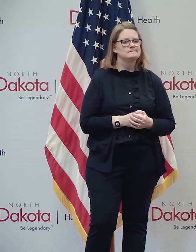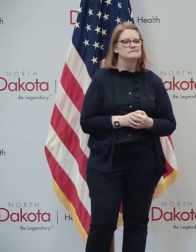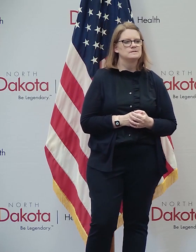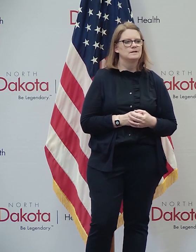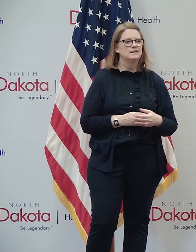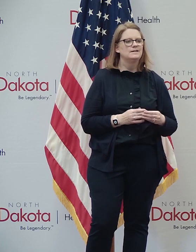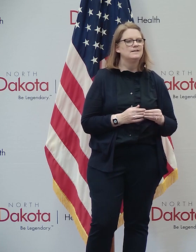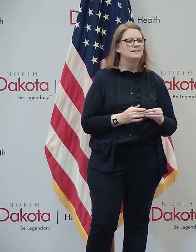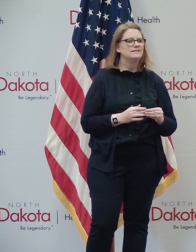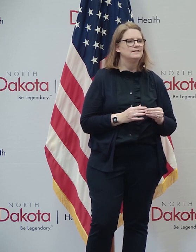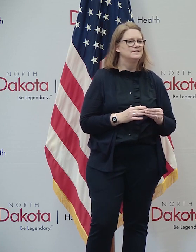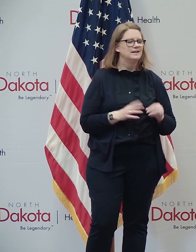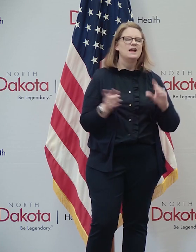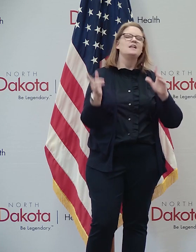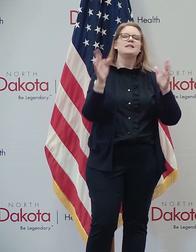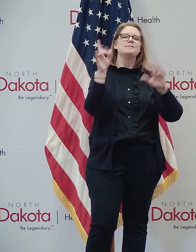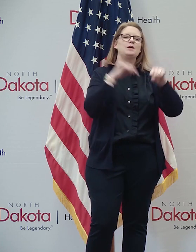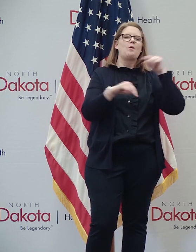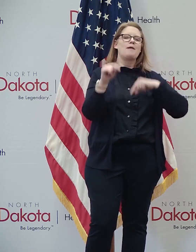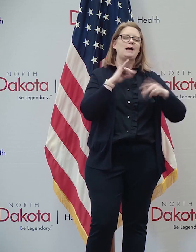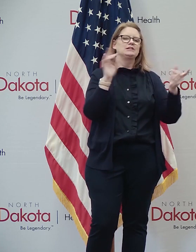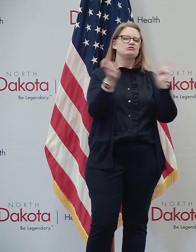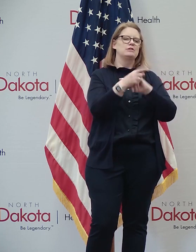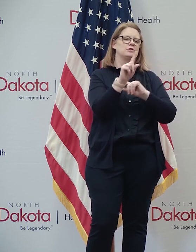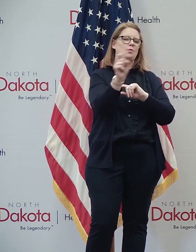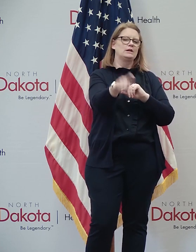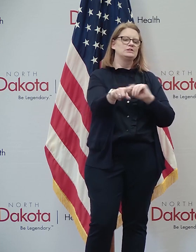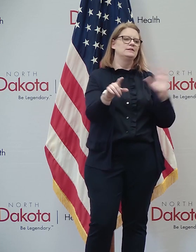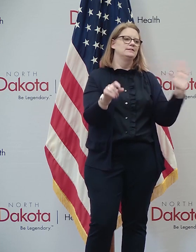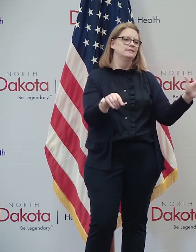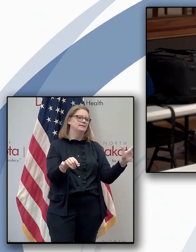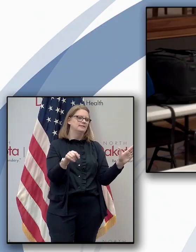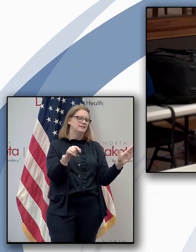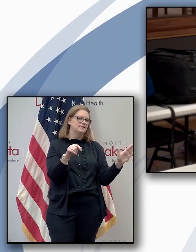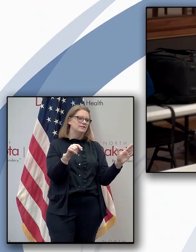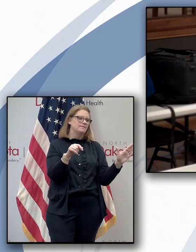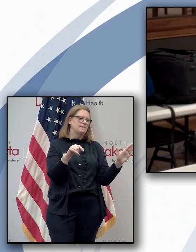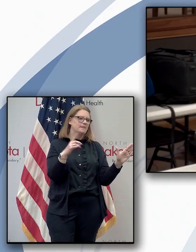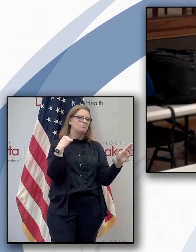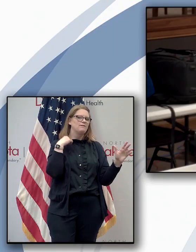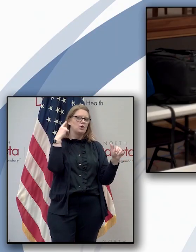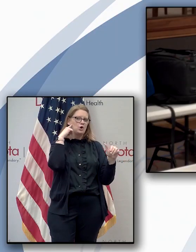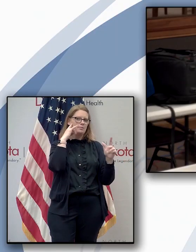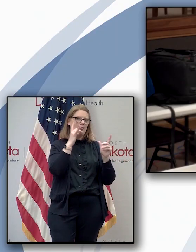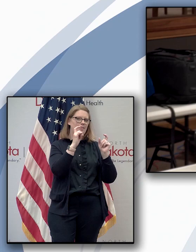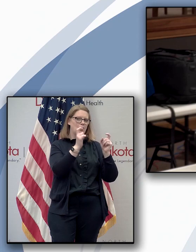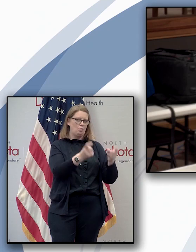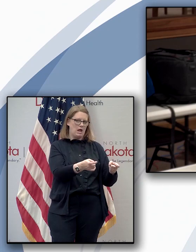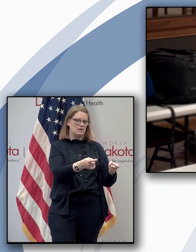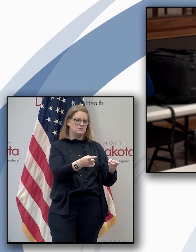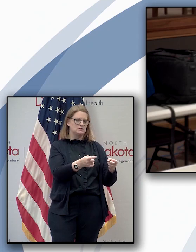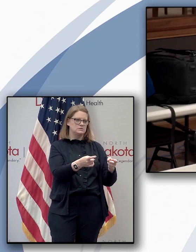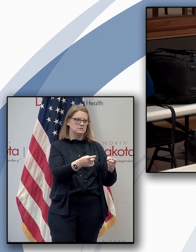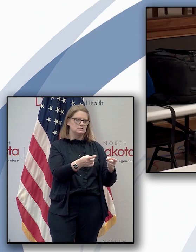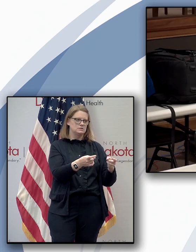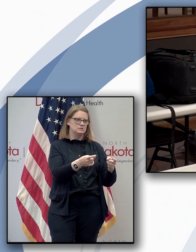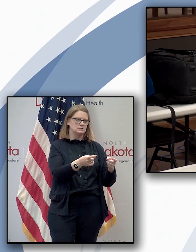Schools now being closed permanently, wondering if that kind of change plays a role in the type of guidance you offer daycare